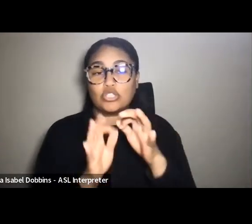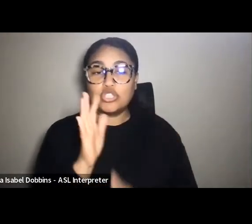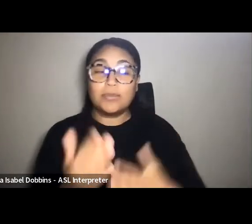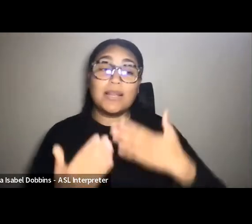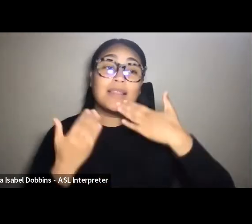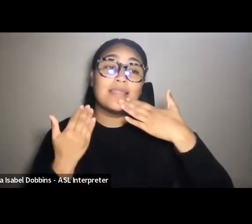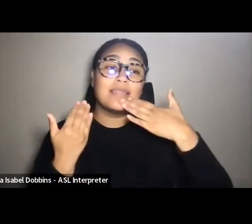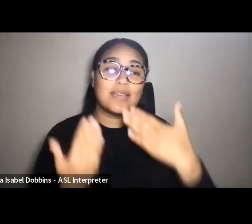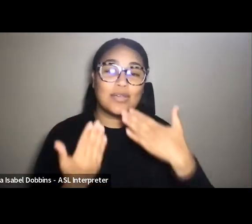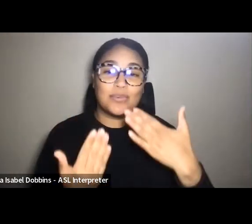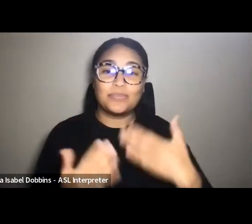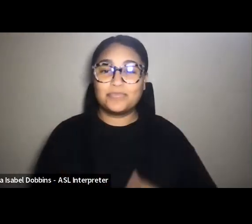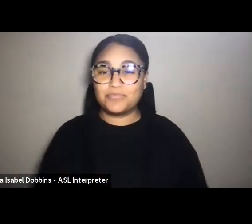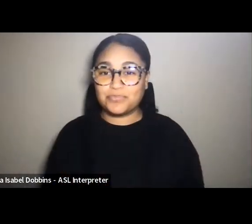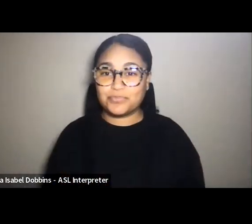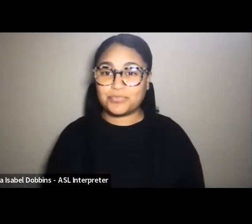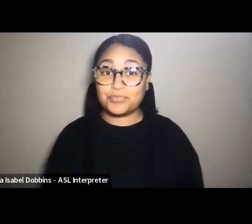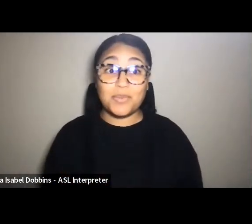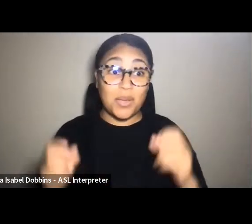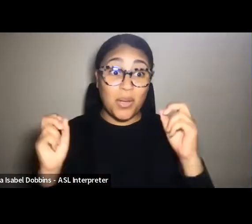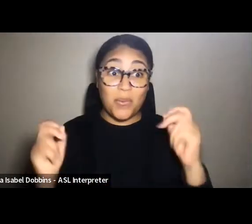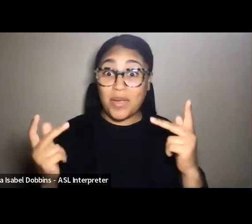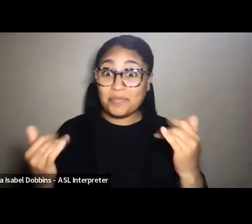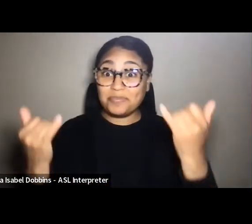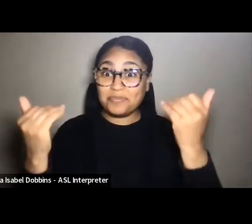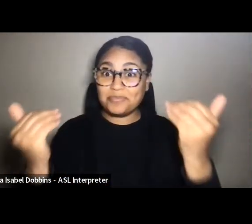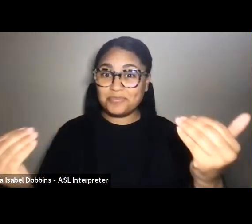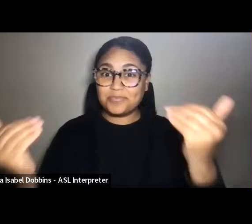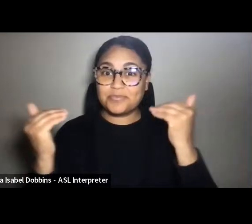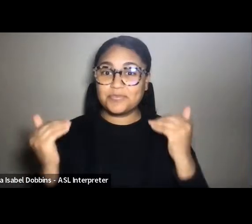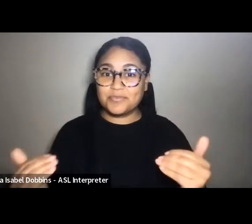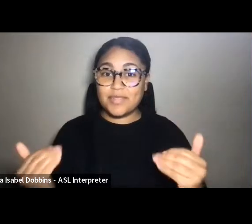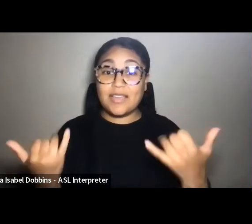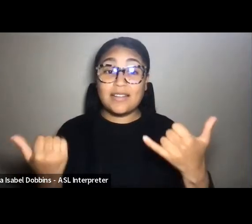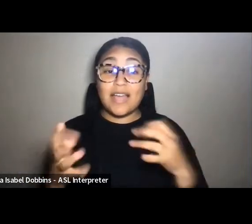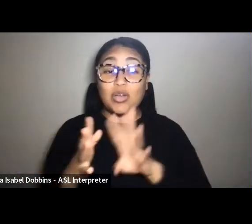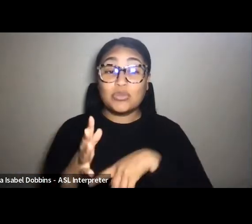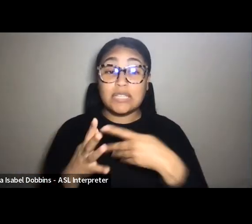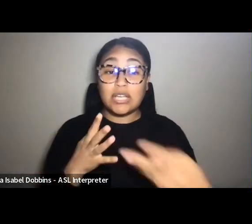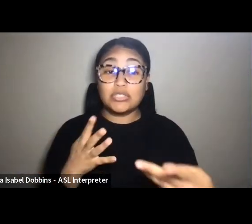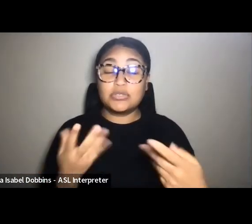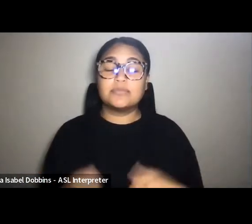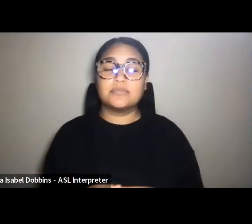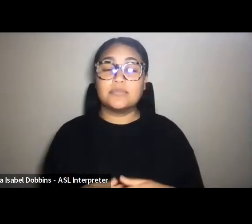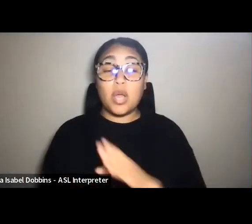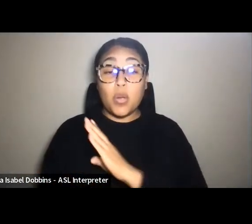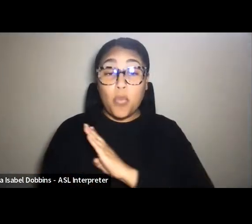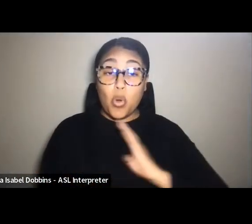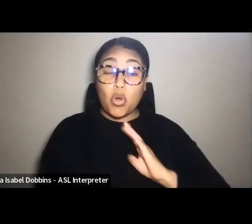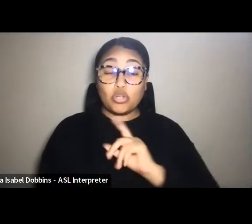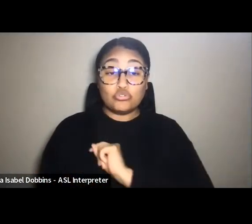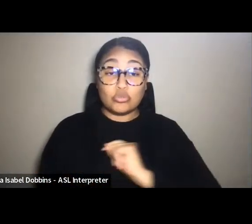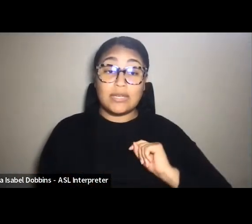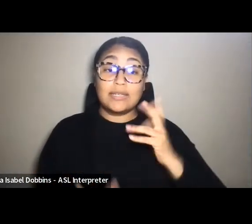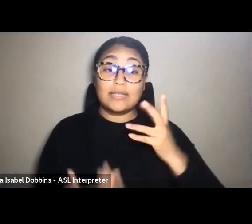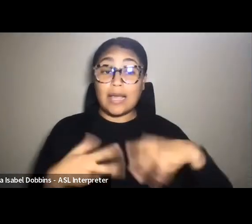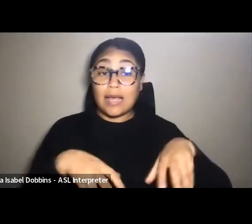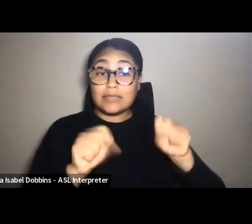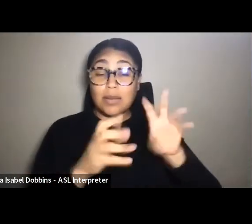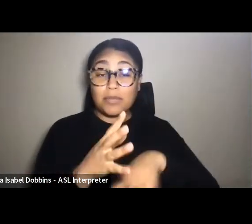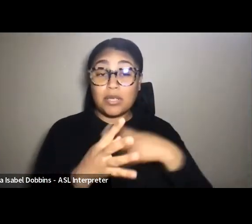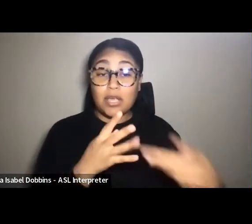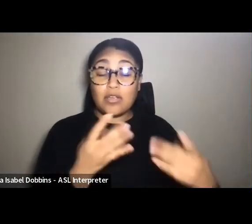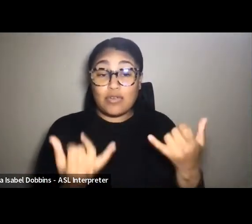Thank you. Okay, we will move on to adopting the agenda. The Board of Trustees may either adopt the agenda